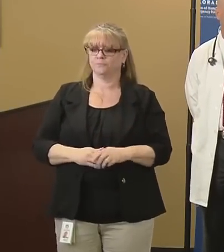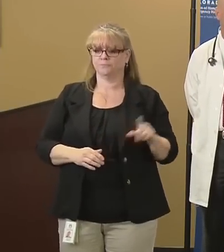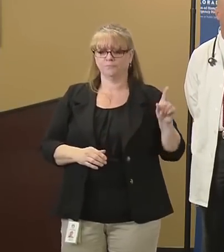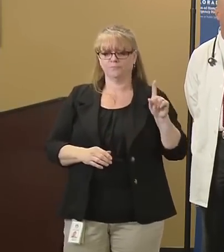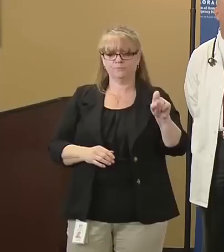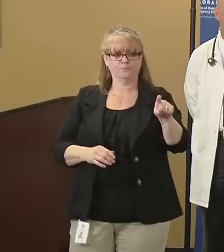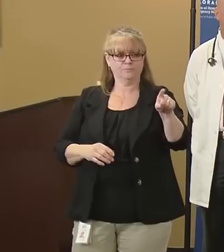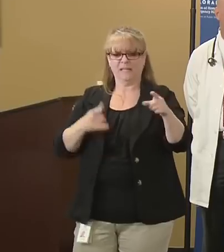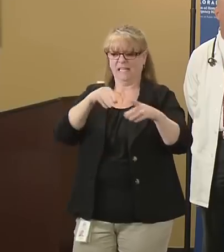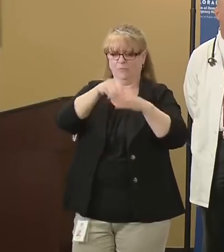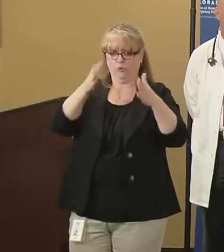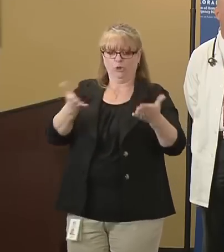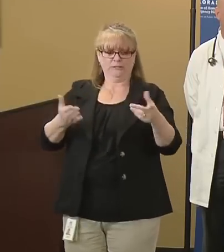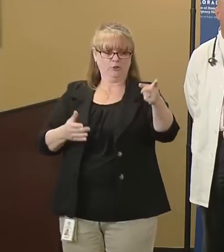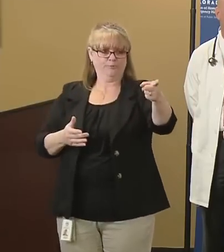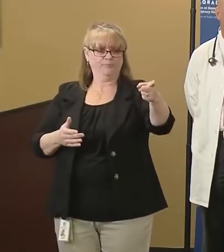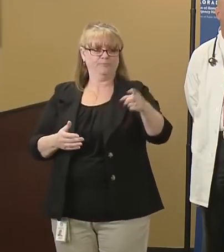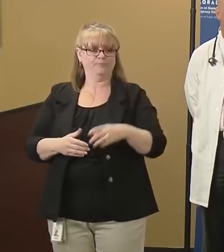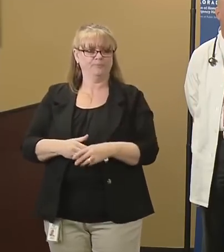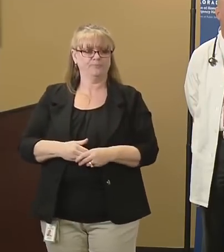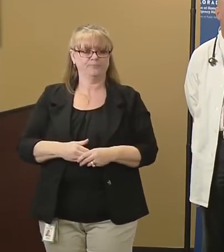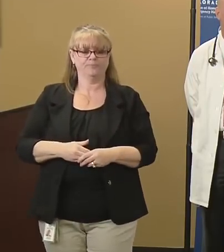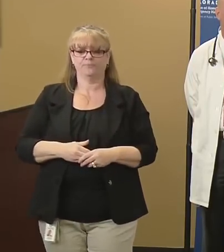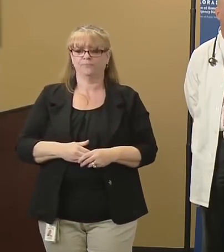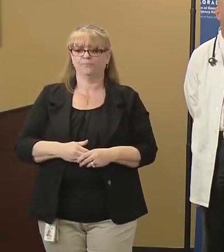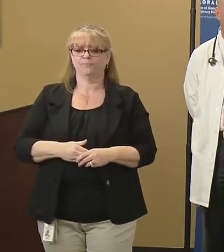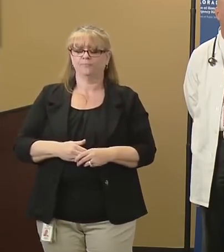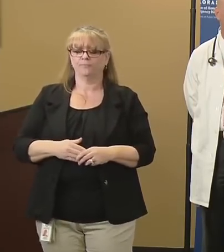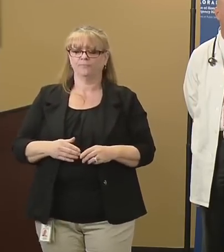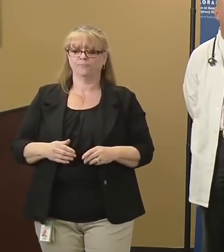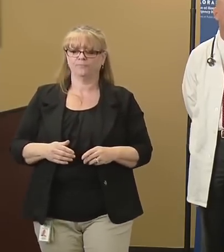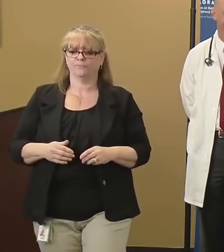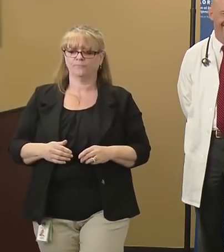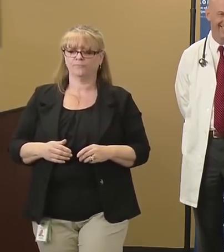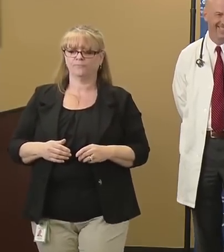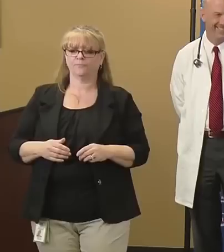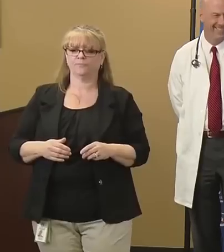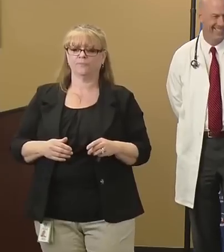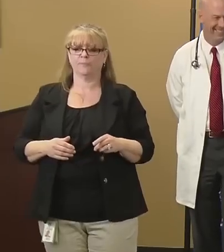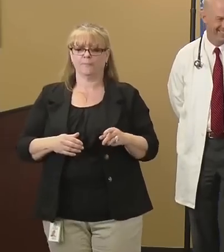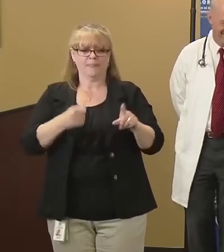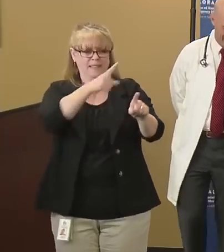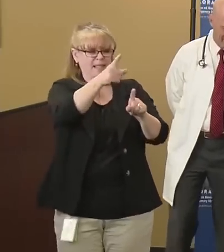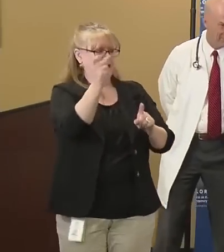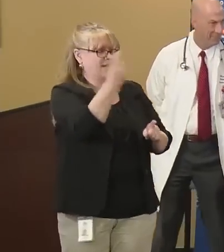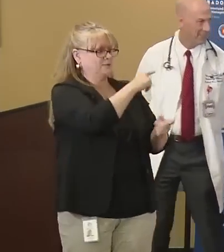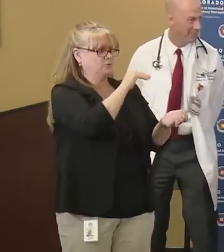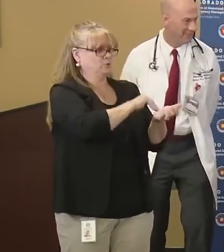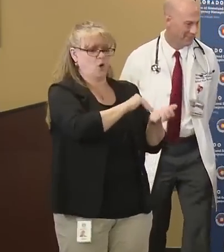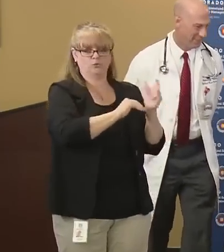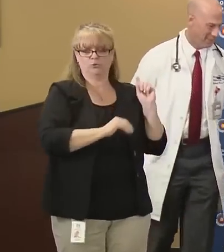Stefan, and then we'll alternate. Governor, if I could, Mhm. the doctor a question. Mm-hmm.